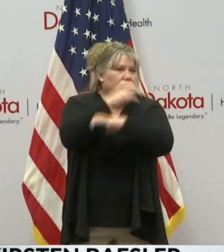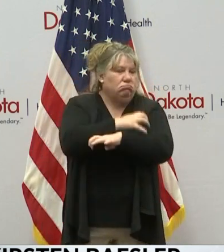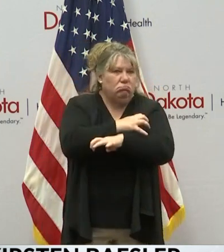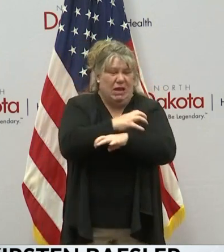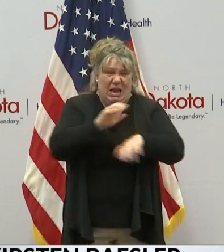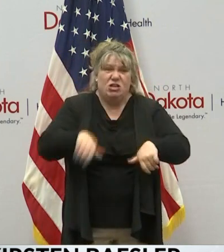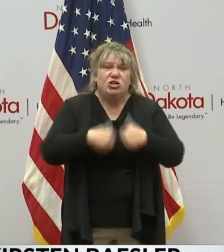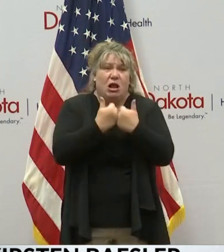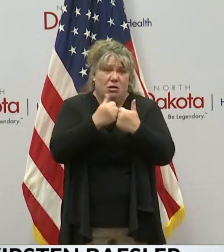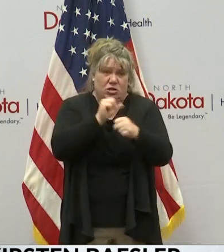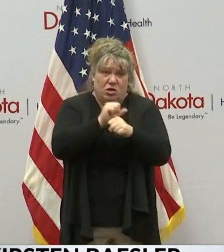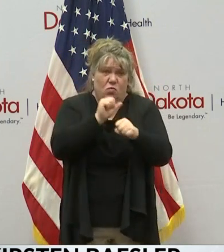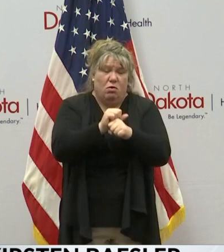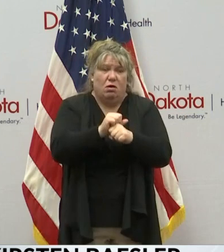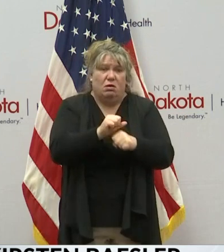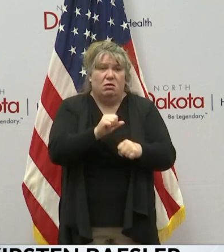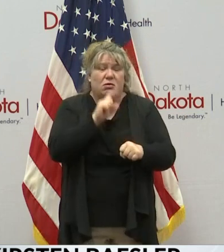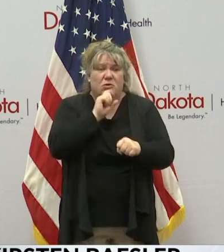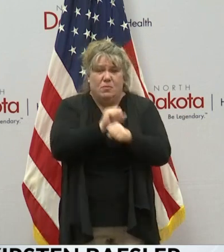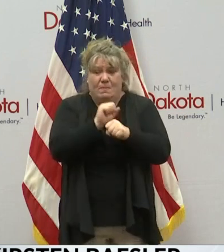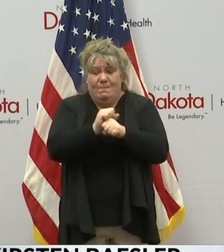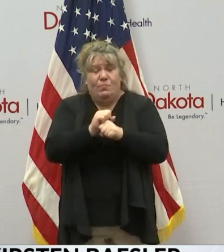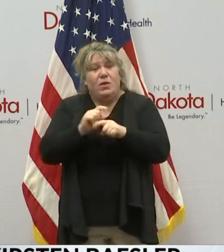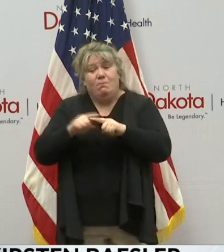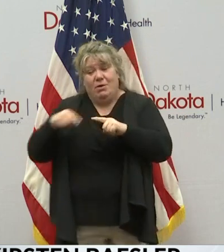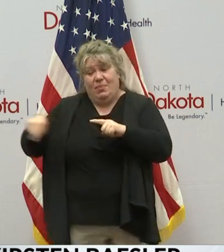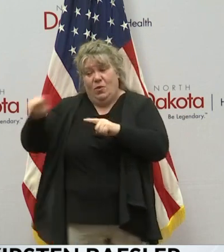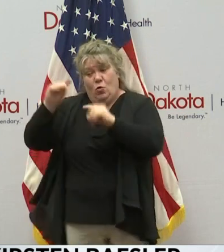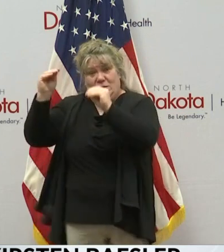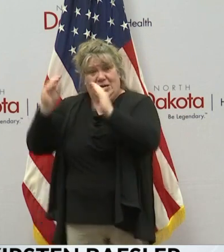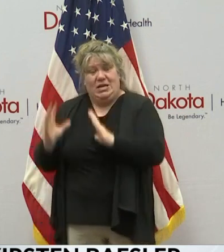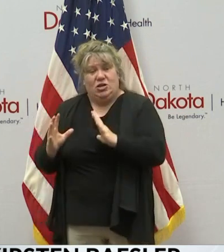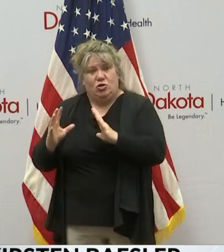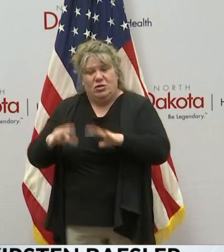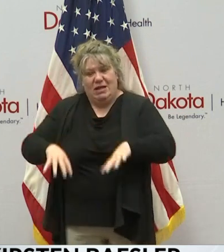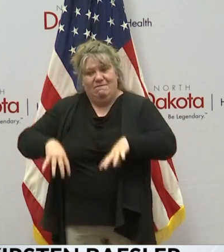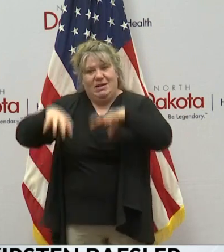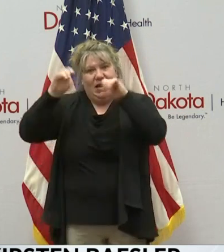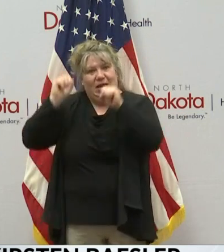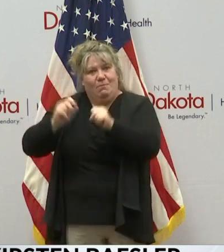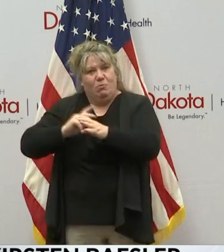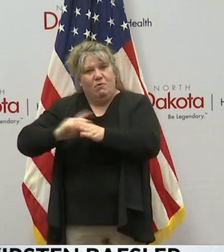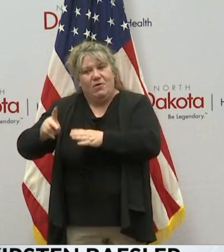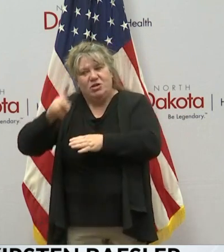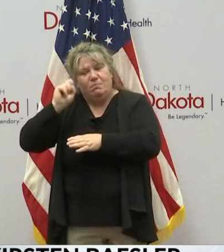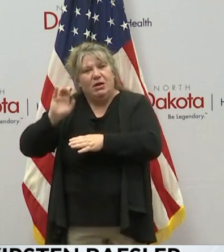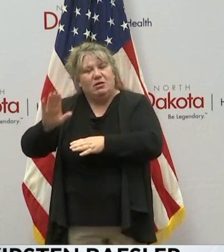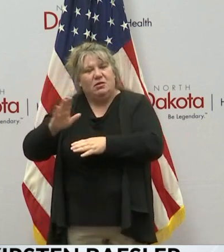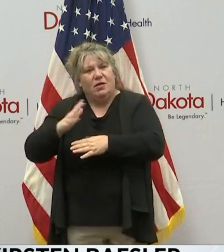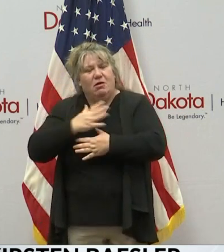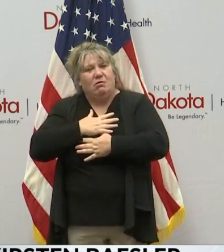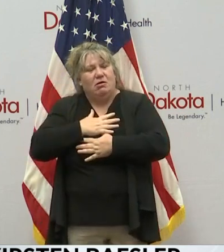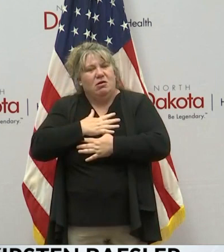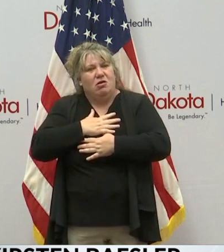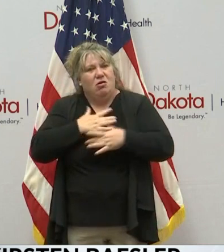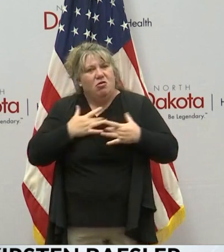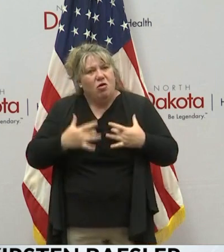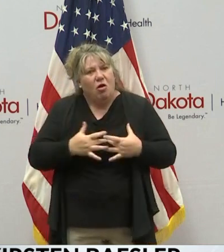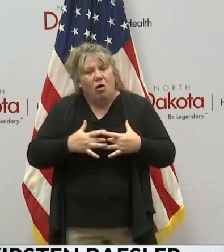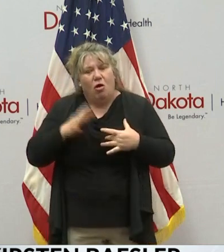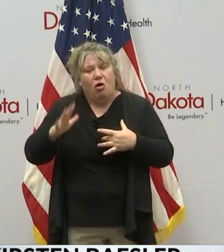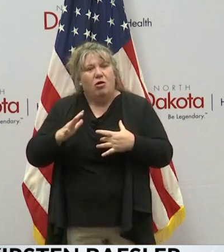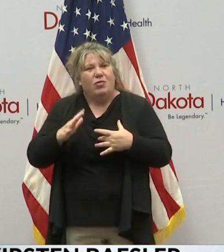and challenging work. But these teachers have entered the profession because of their empathy, their